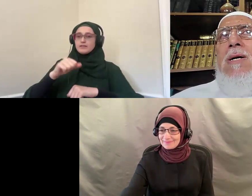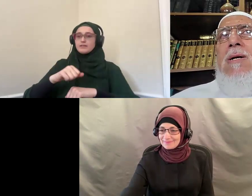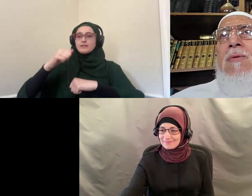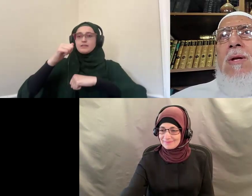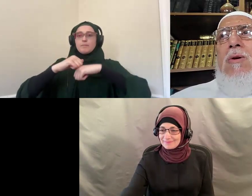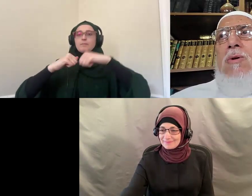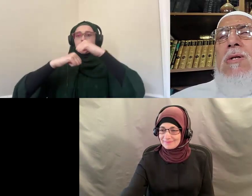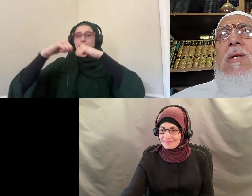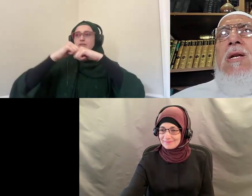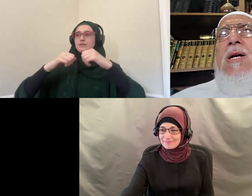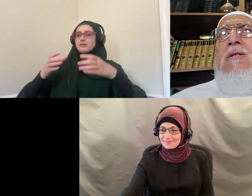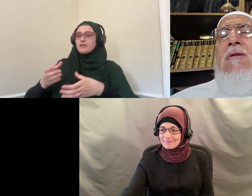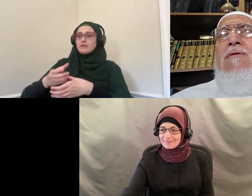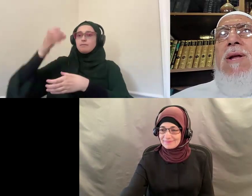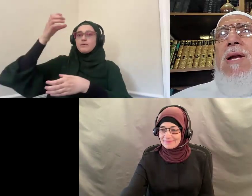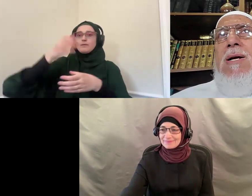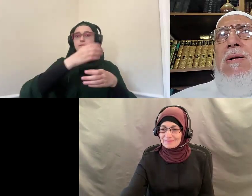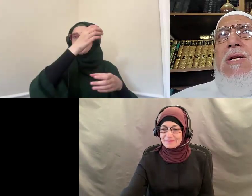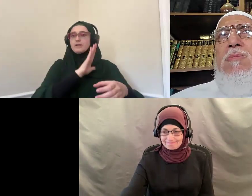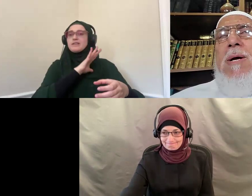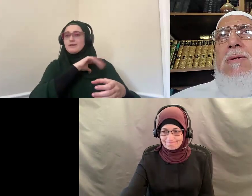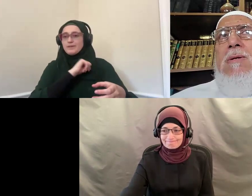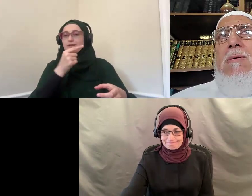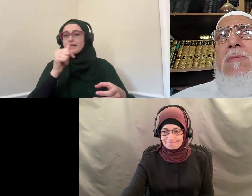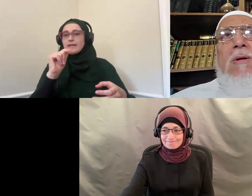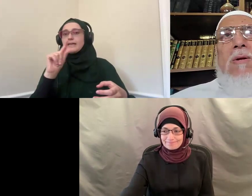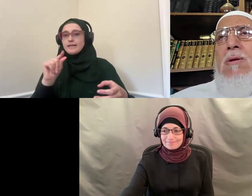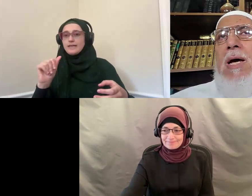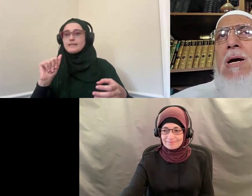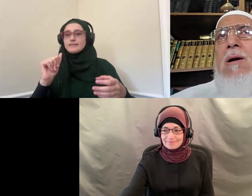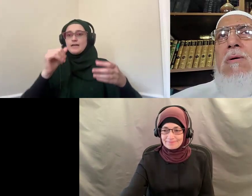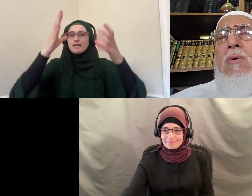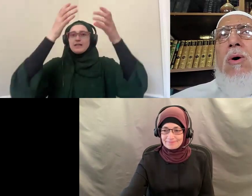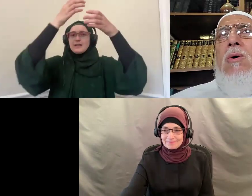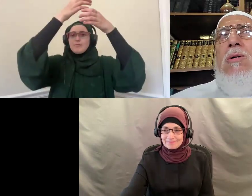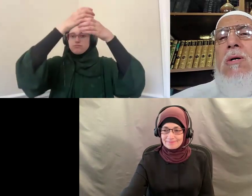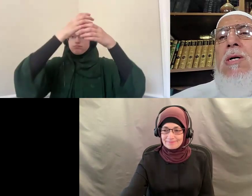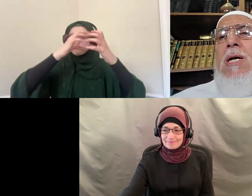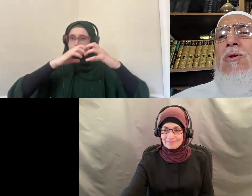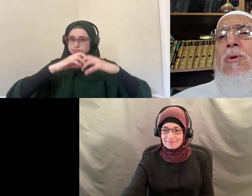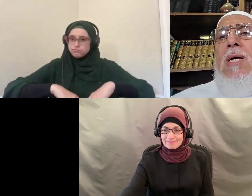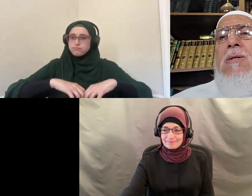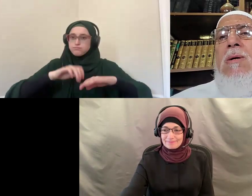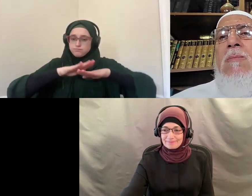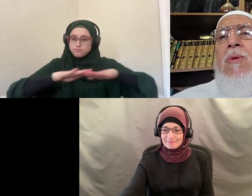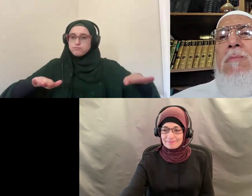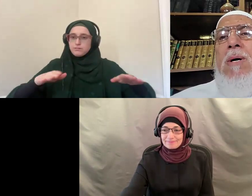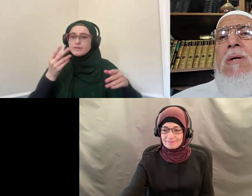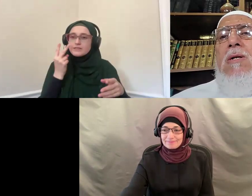in Gaza, you see the dust filling the space. The air will all turn into